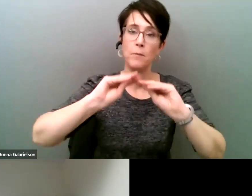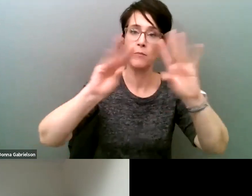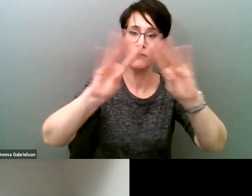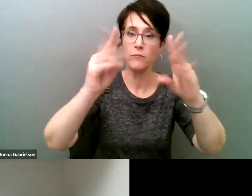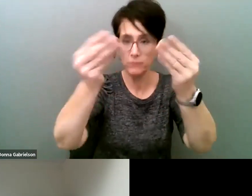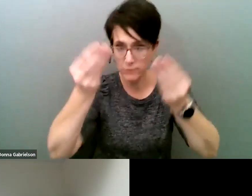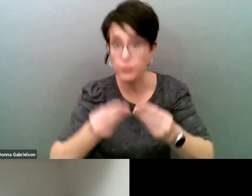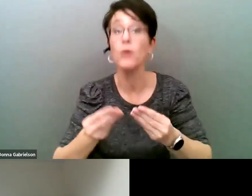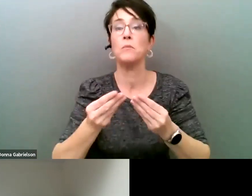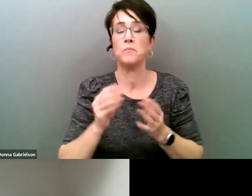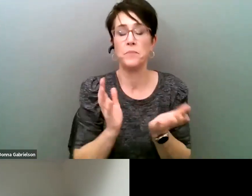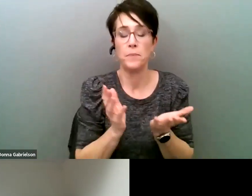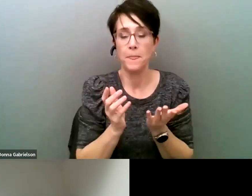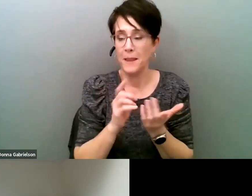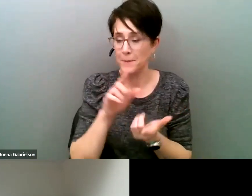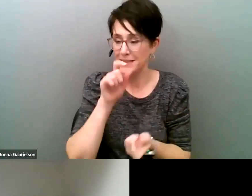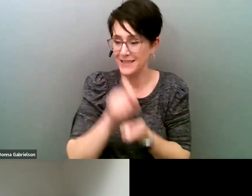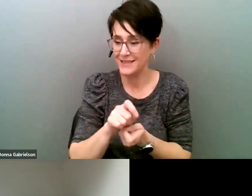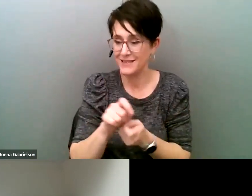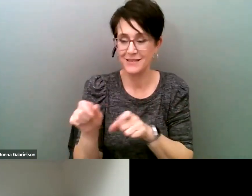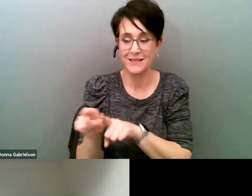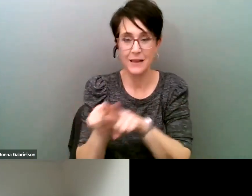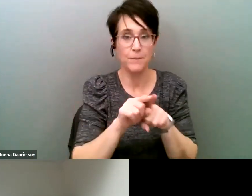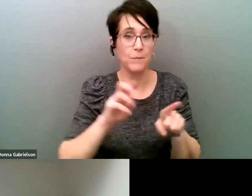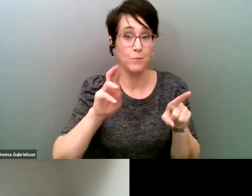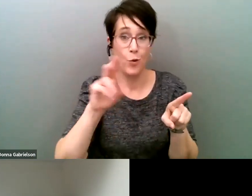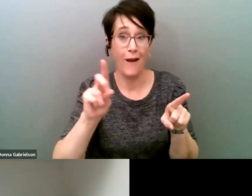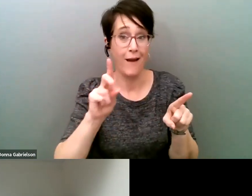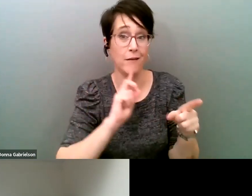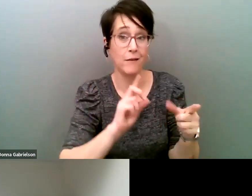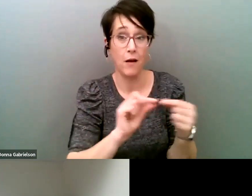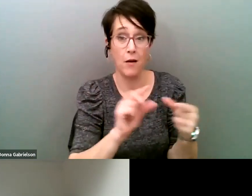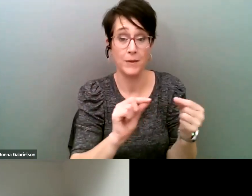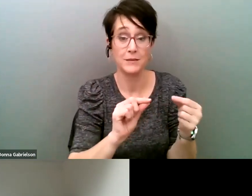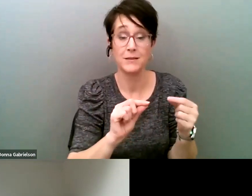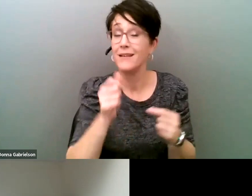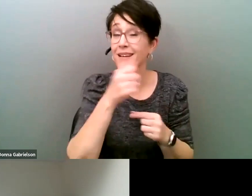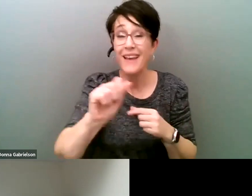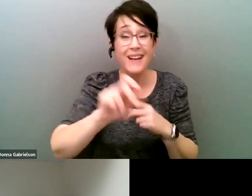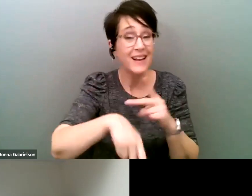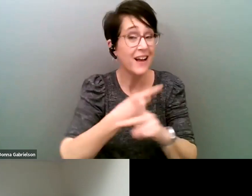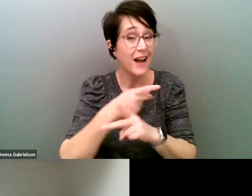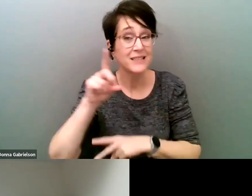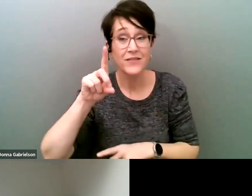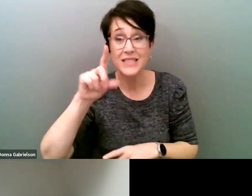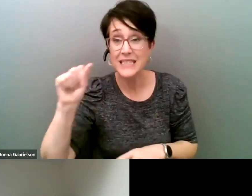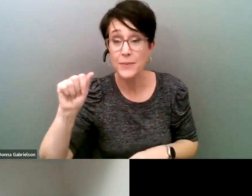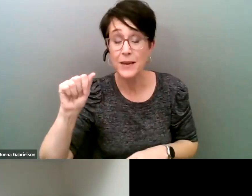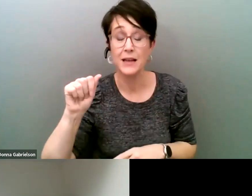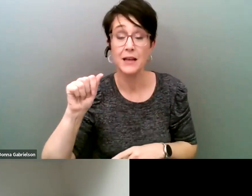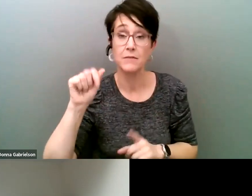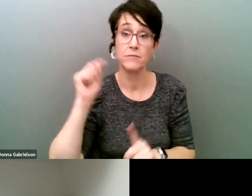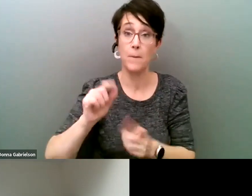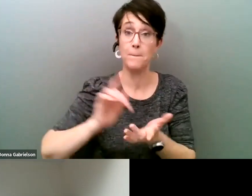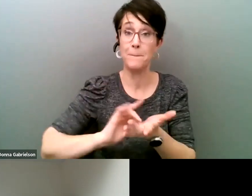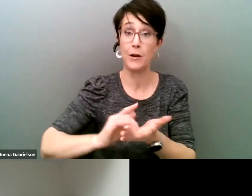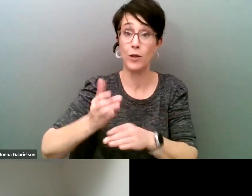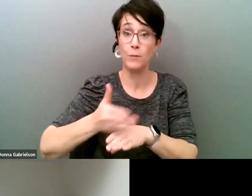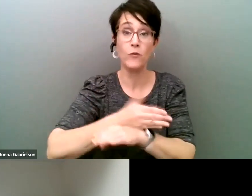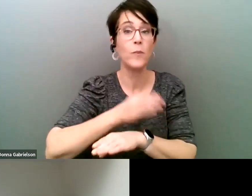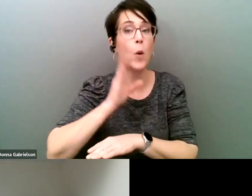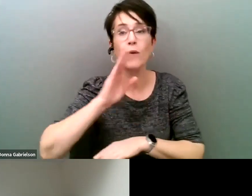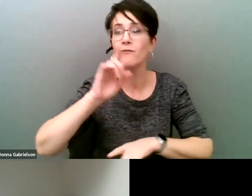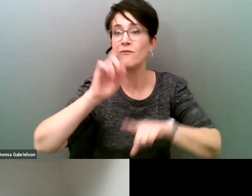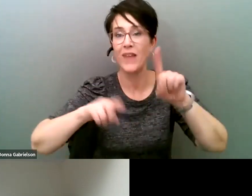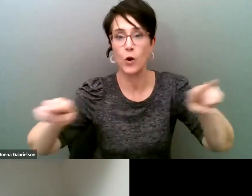But like Brad had indicated, really for any type of disability, medical improvement might look different. It might be